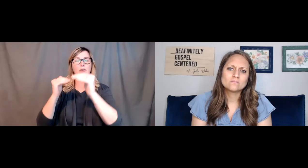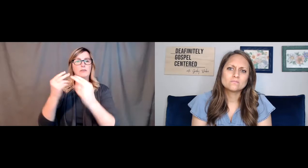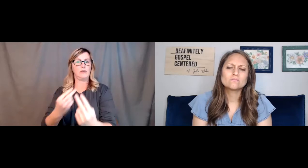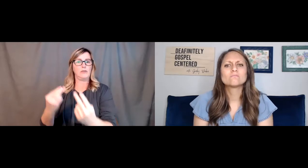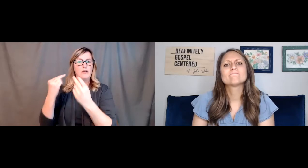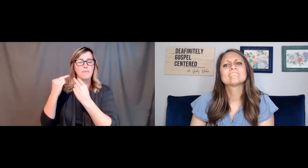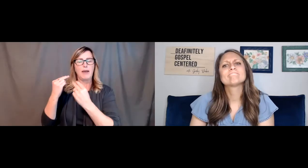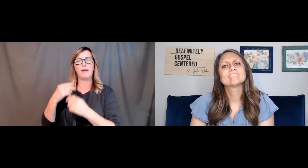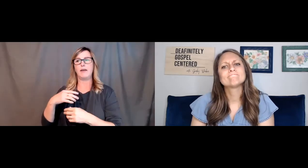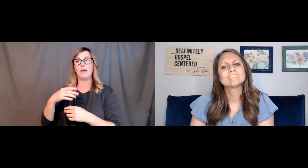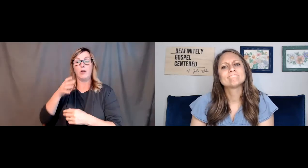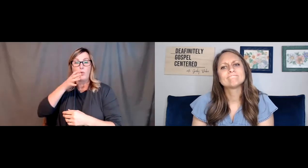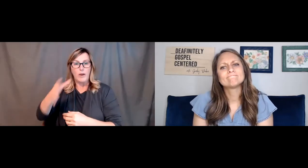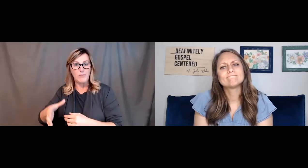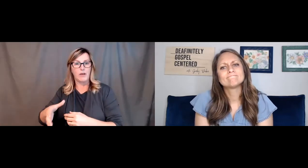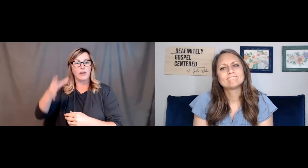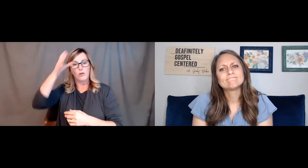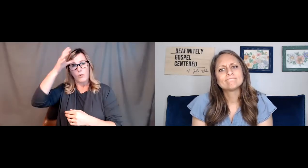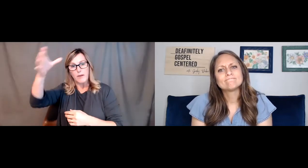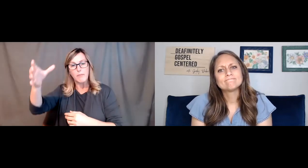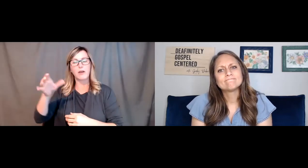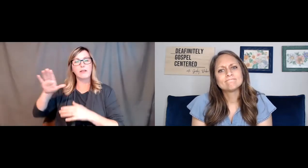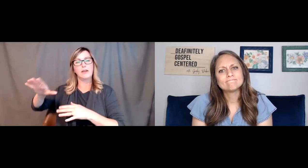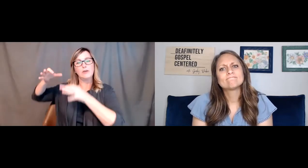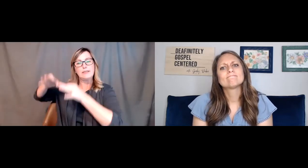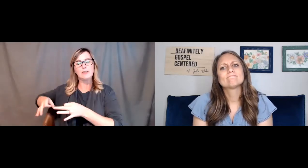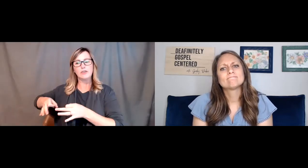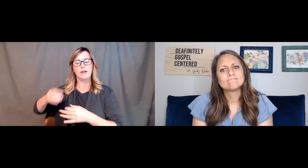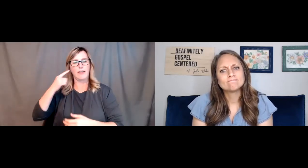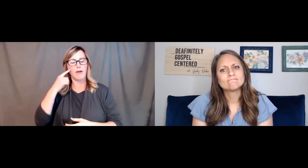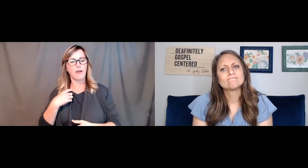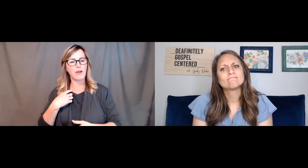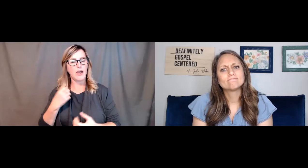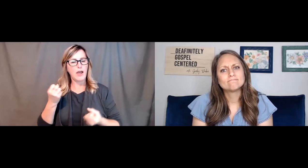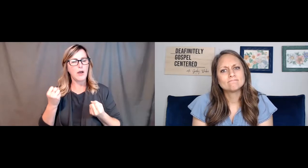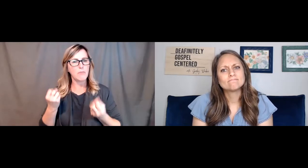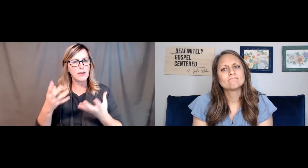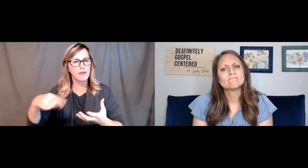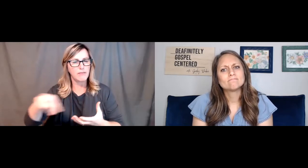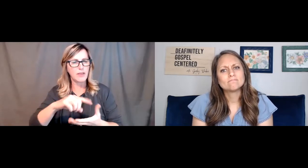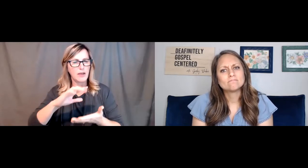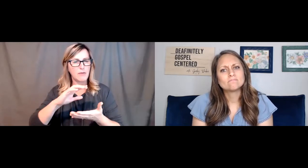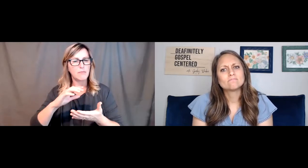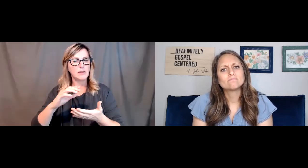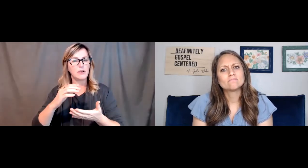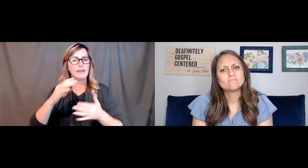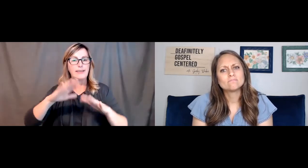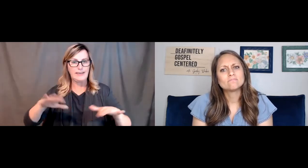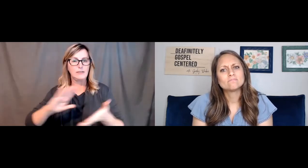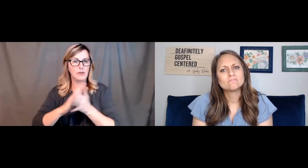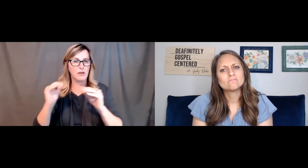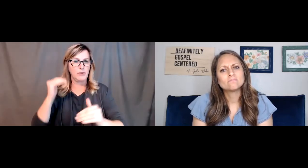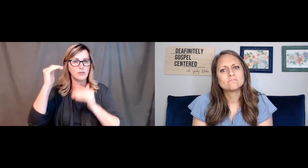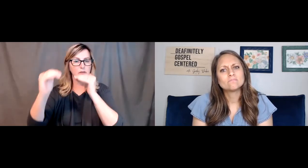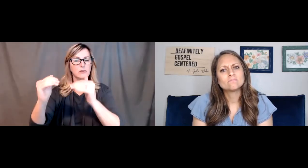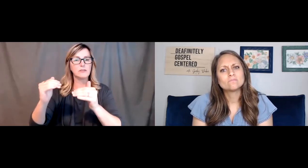as they became adults and they were looking back on their grandparents' decision and thought about how many of